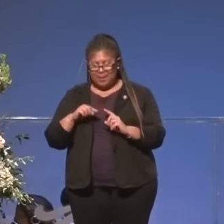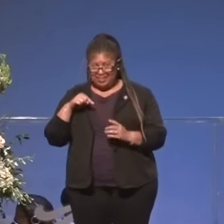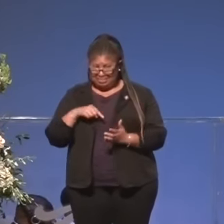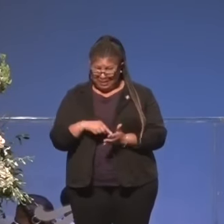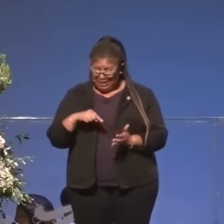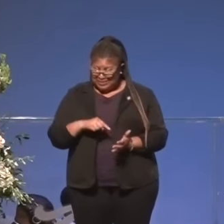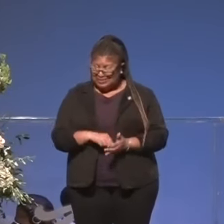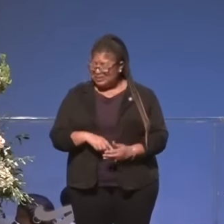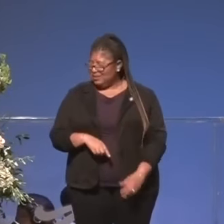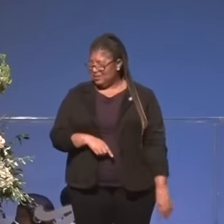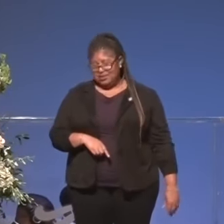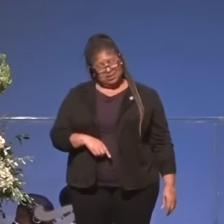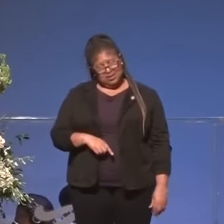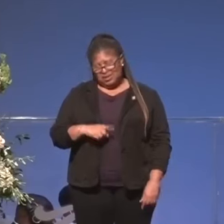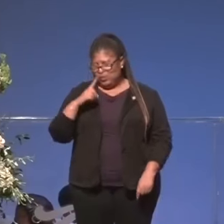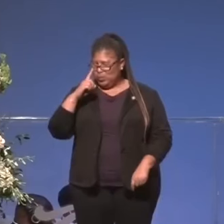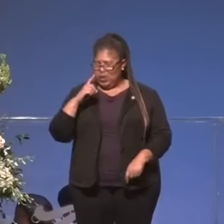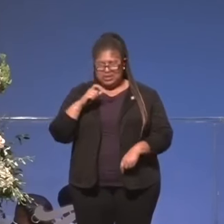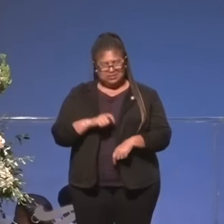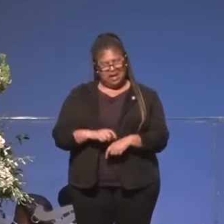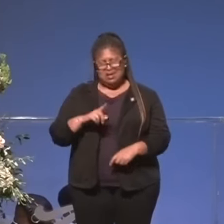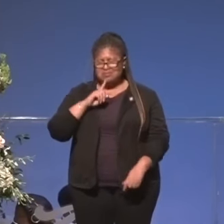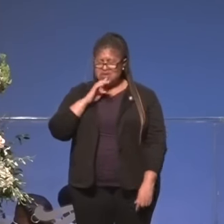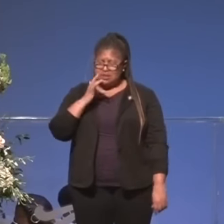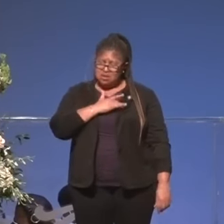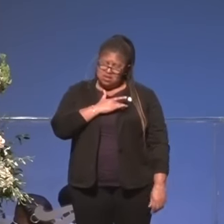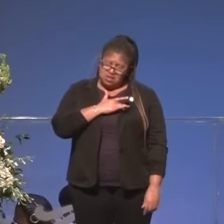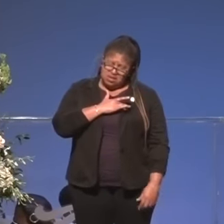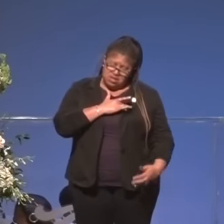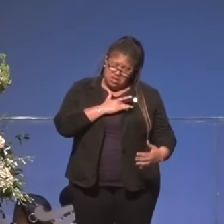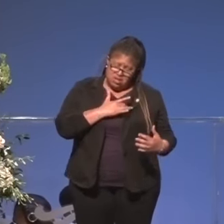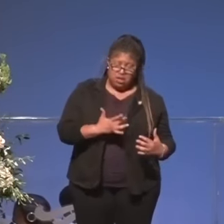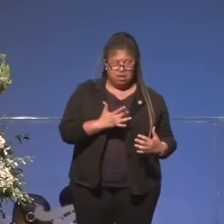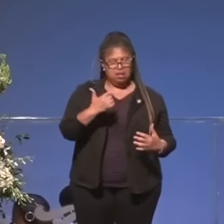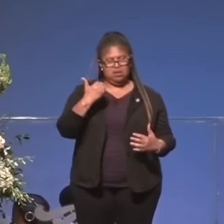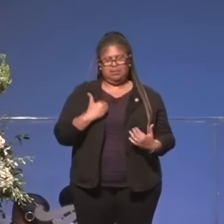one that really touched me right here.